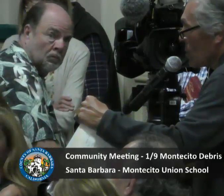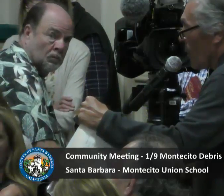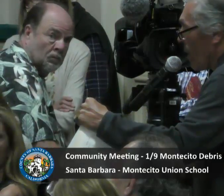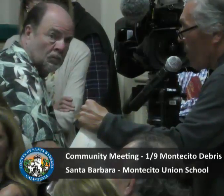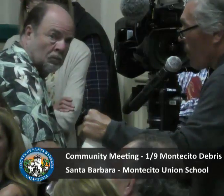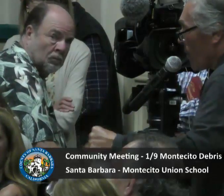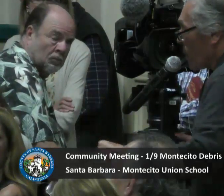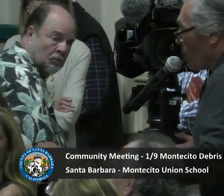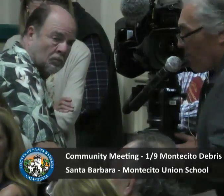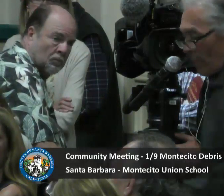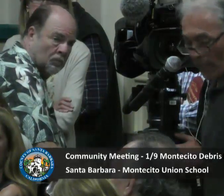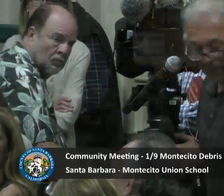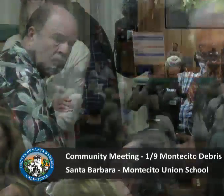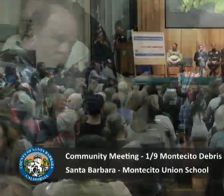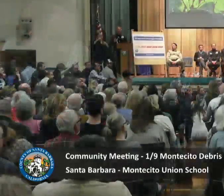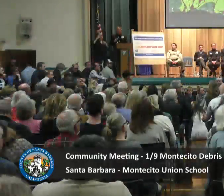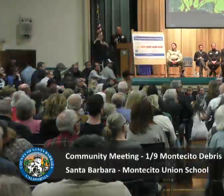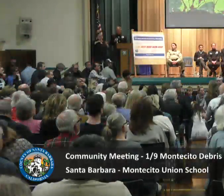of mental health? Thank you.